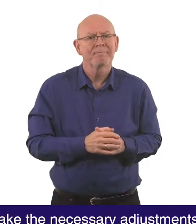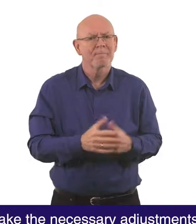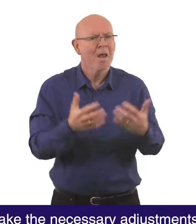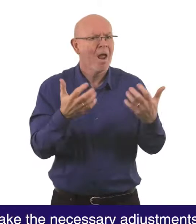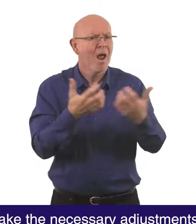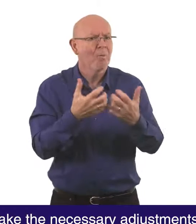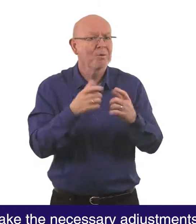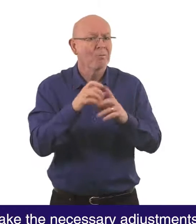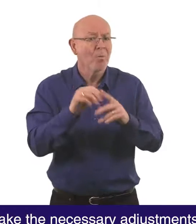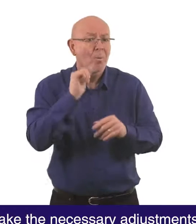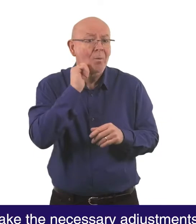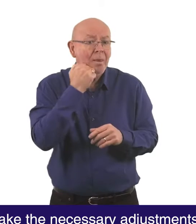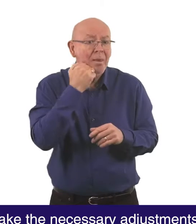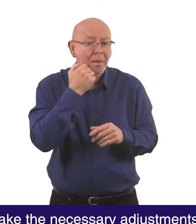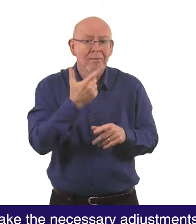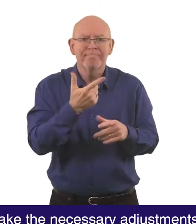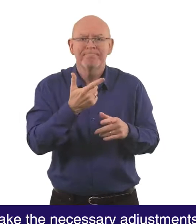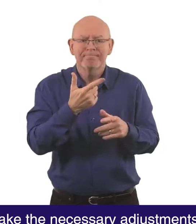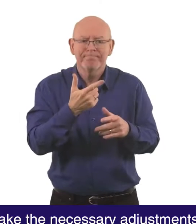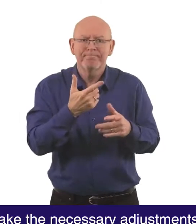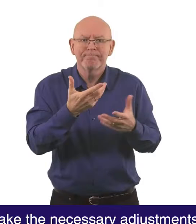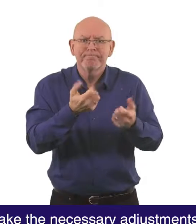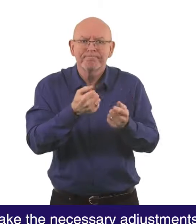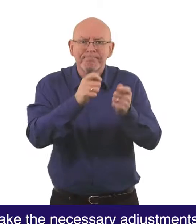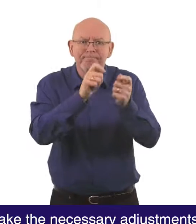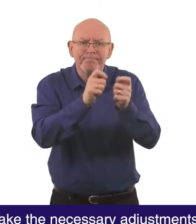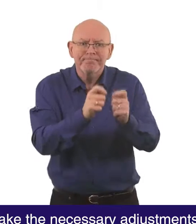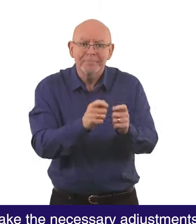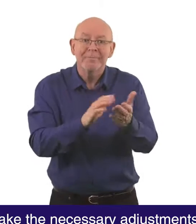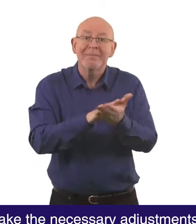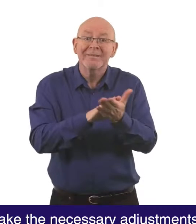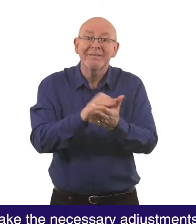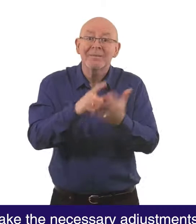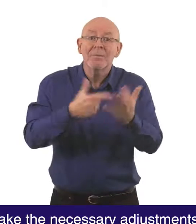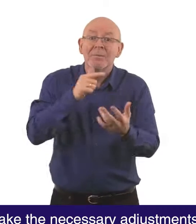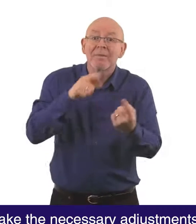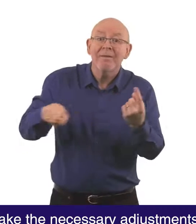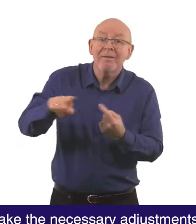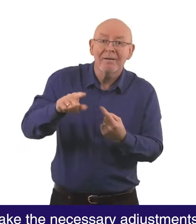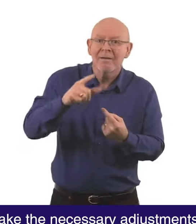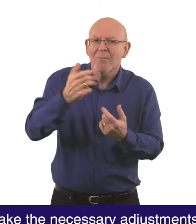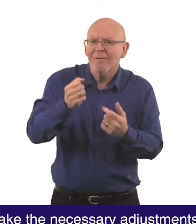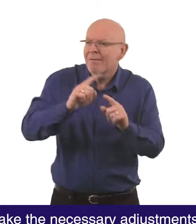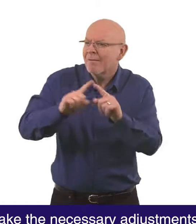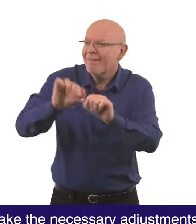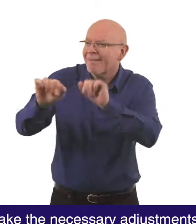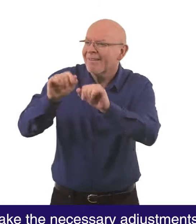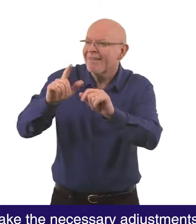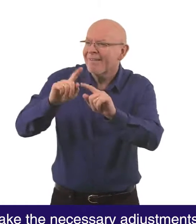how DWP will make the necessary adjustments so that disabled people with different impairments or illnesses can be